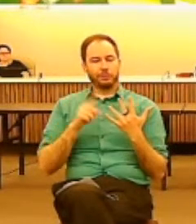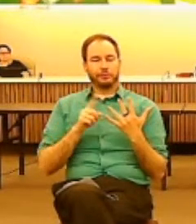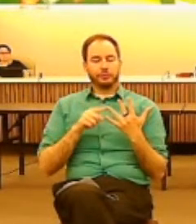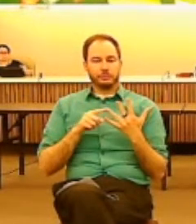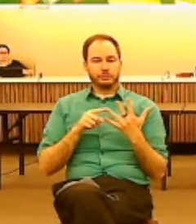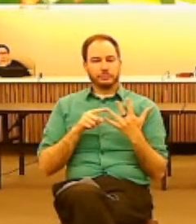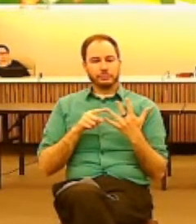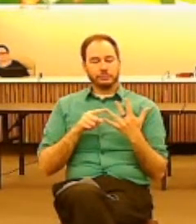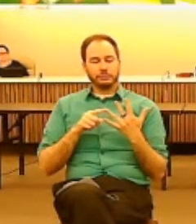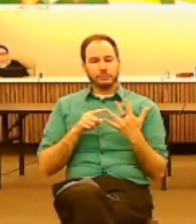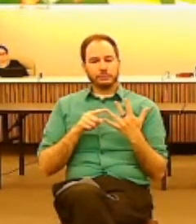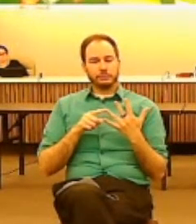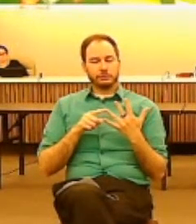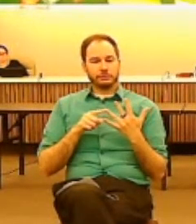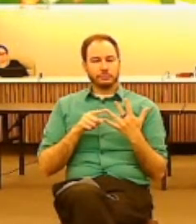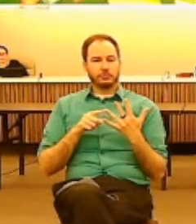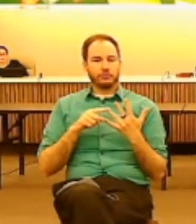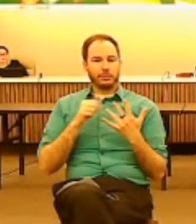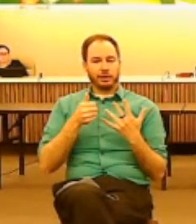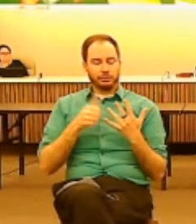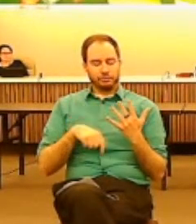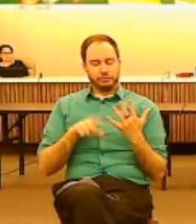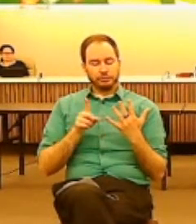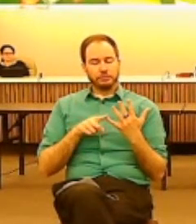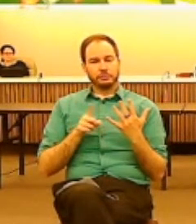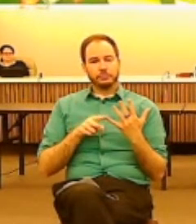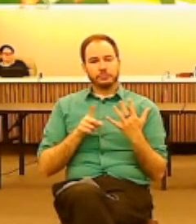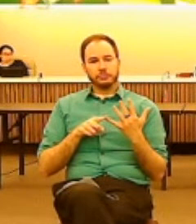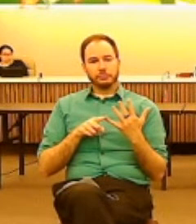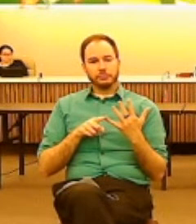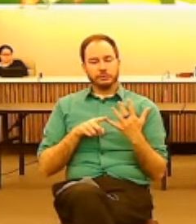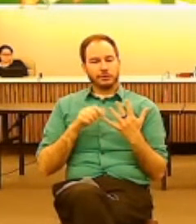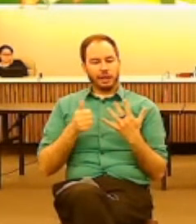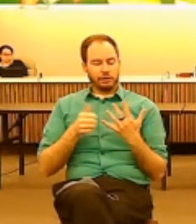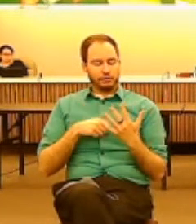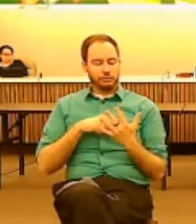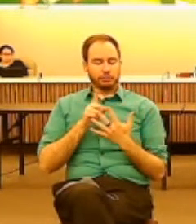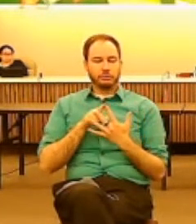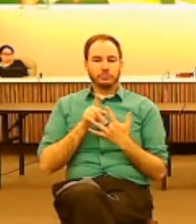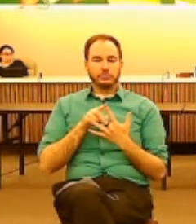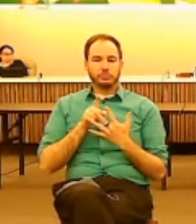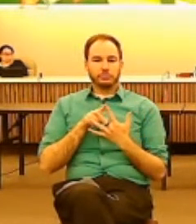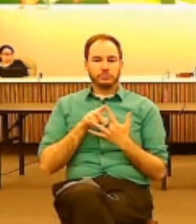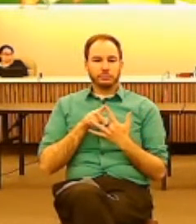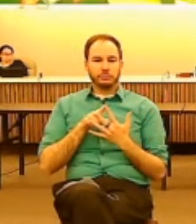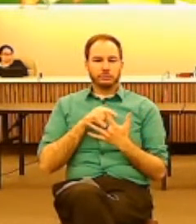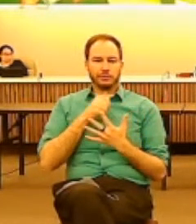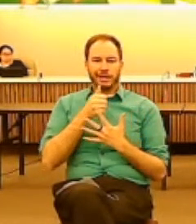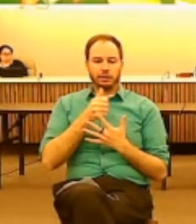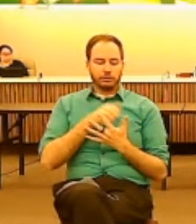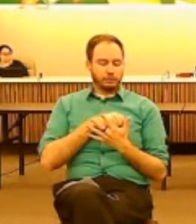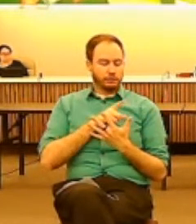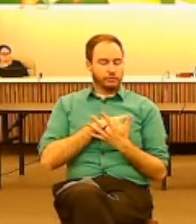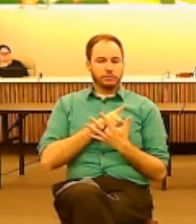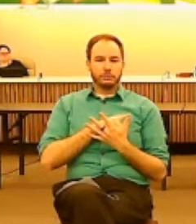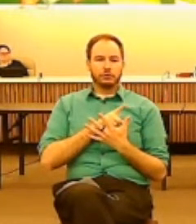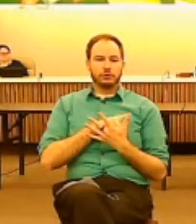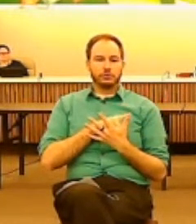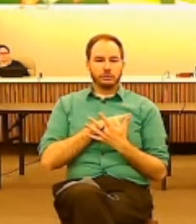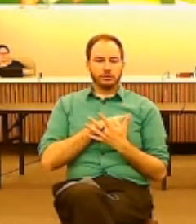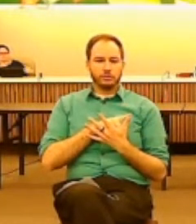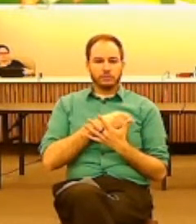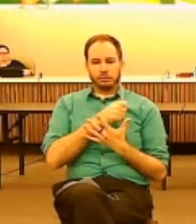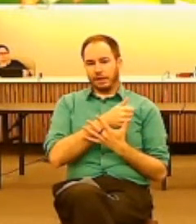roll. Councilmember Safranek, Aye. Councilmember Bolzner, Aye. Councilmember Page, Aye.